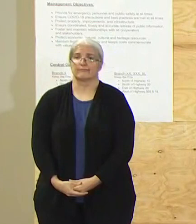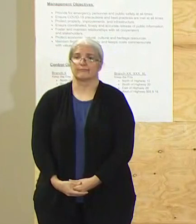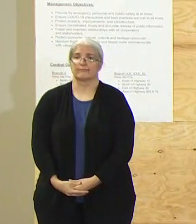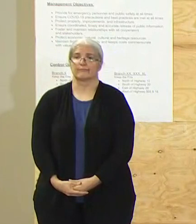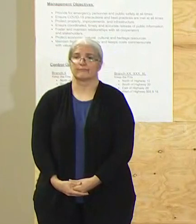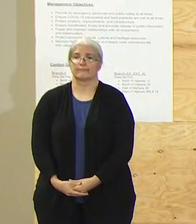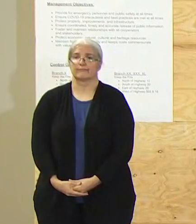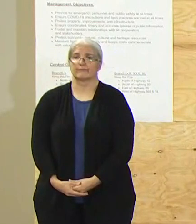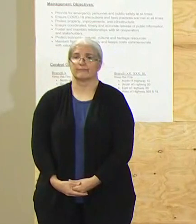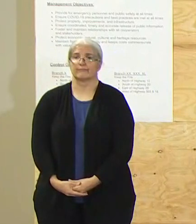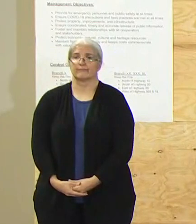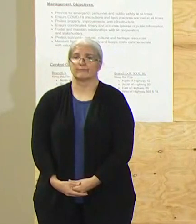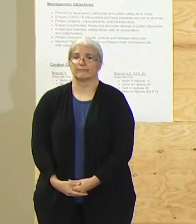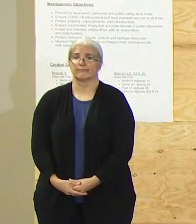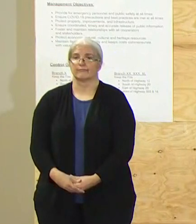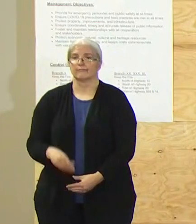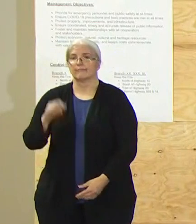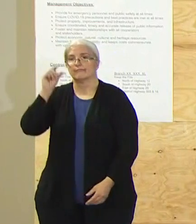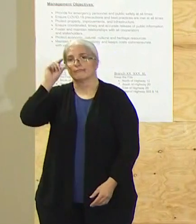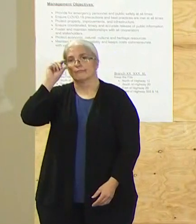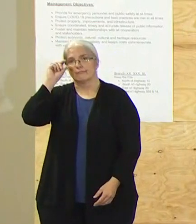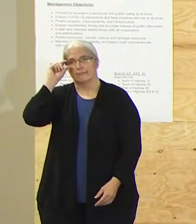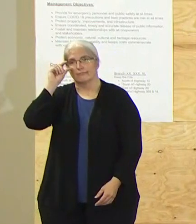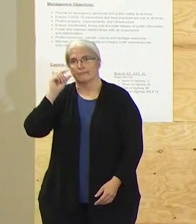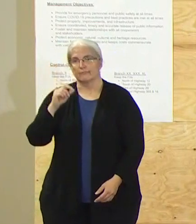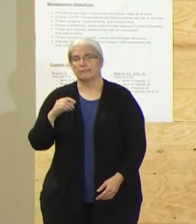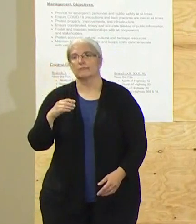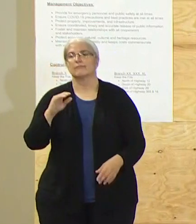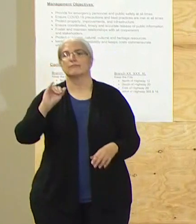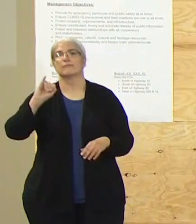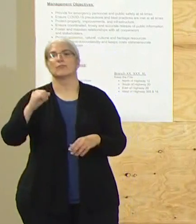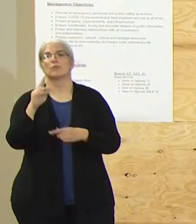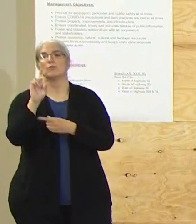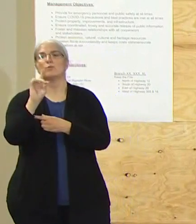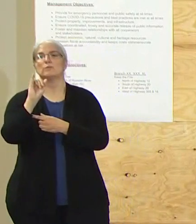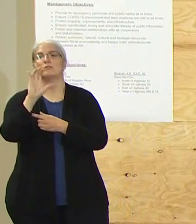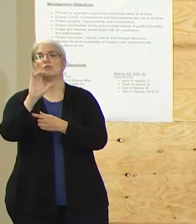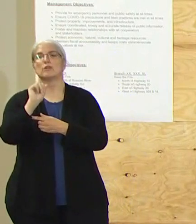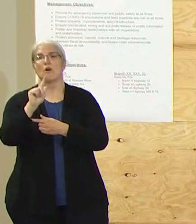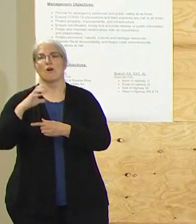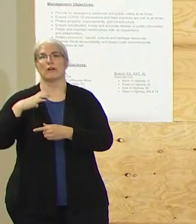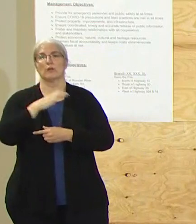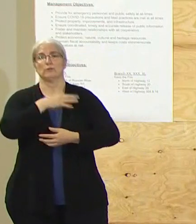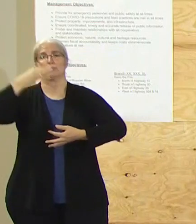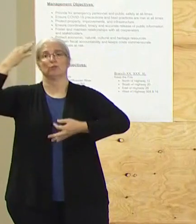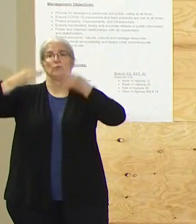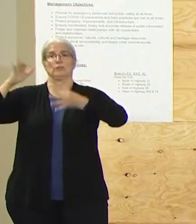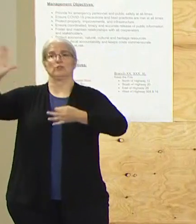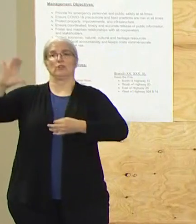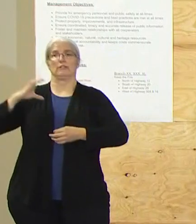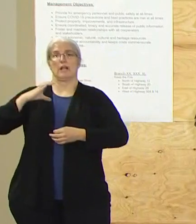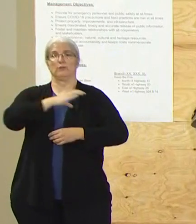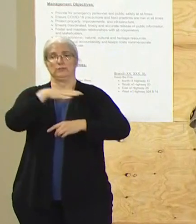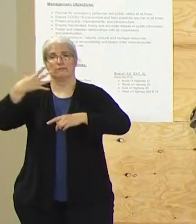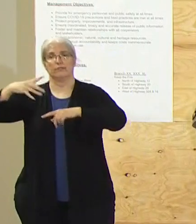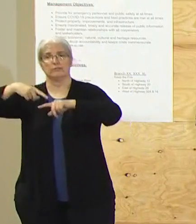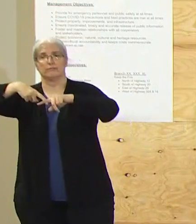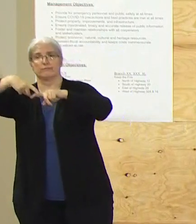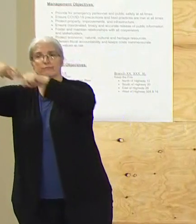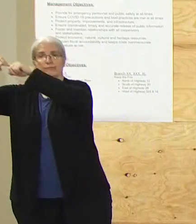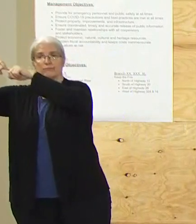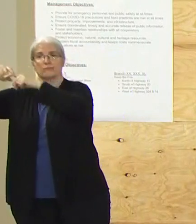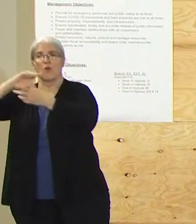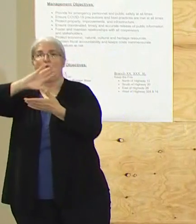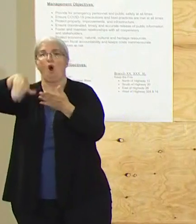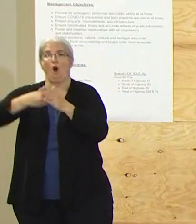Judicial Council, to their credit, extended their moratorium on evictions to the end of this month. There was a request made by